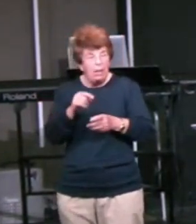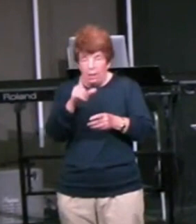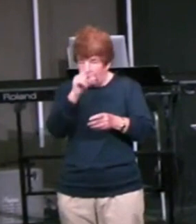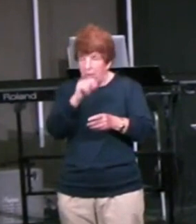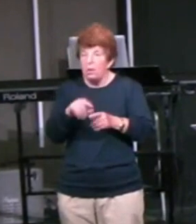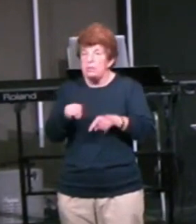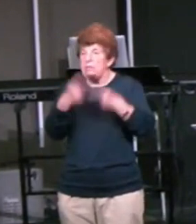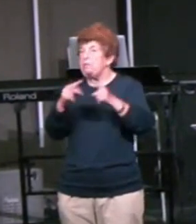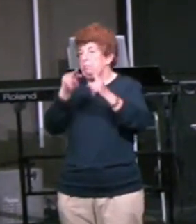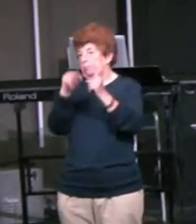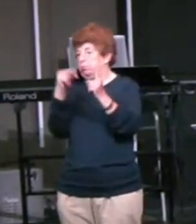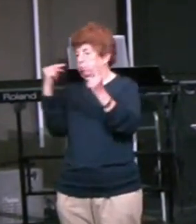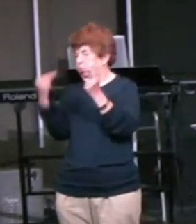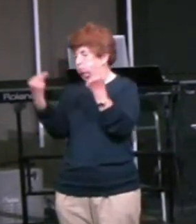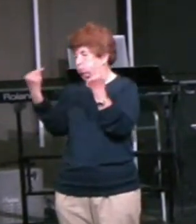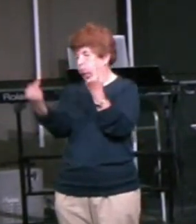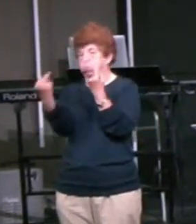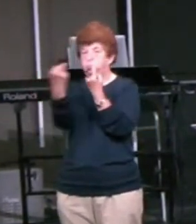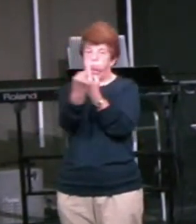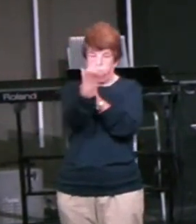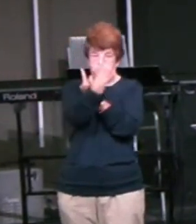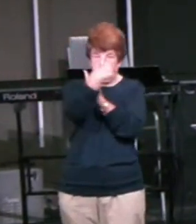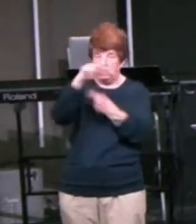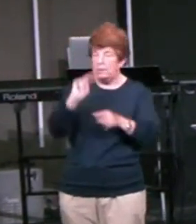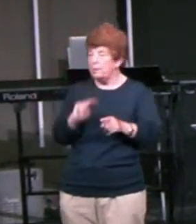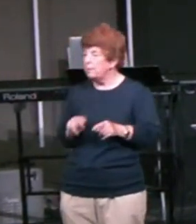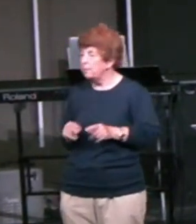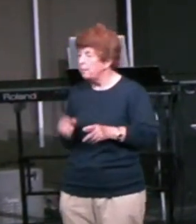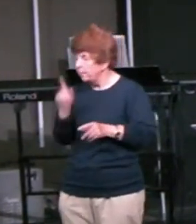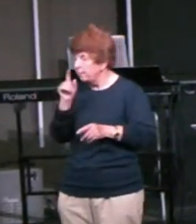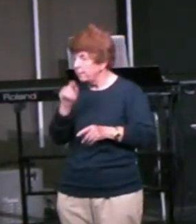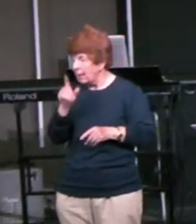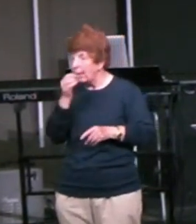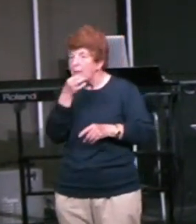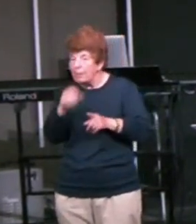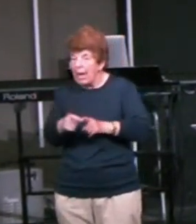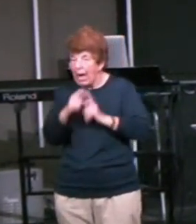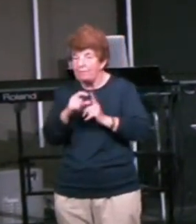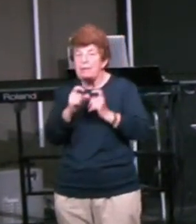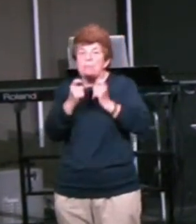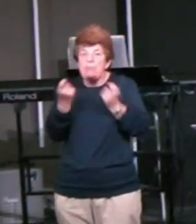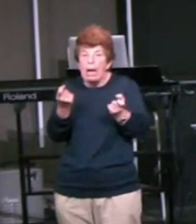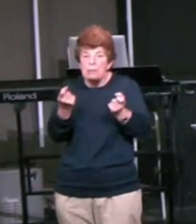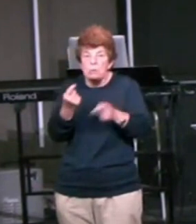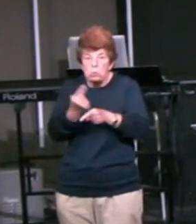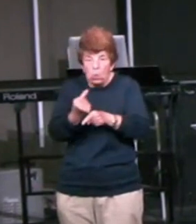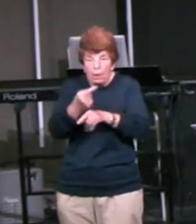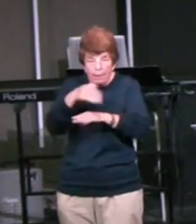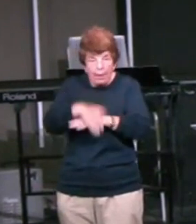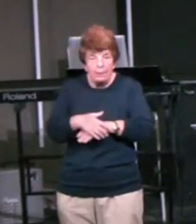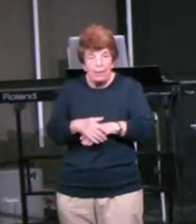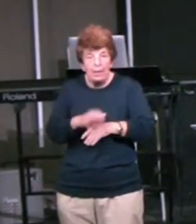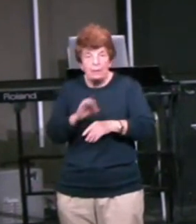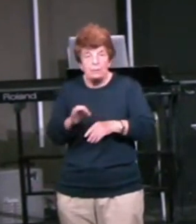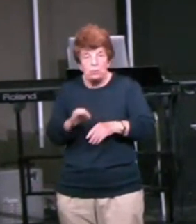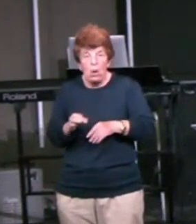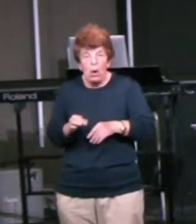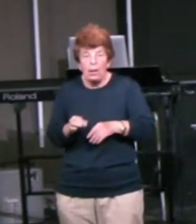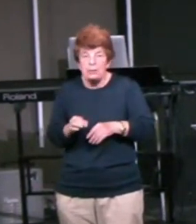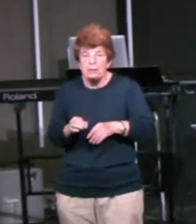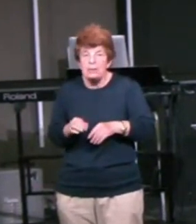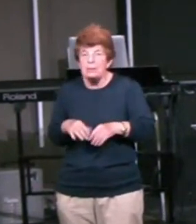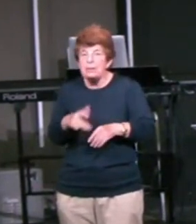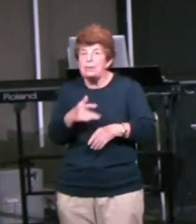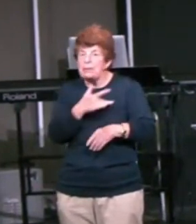view out there in the audience and the congregation, and it's a bit hard for the pastors to address it and not tread on people's